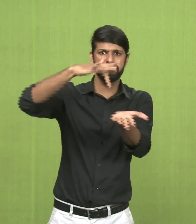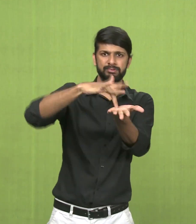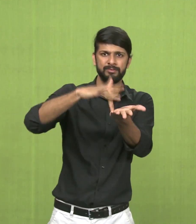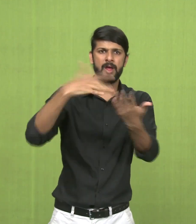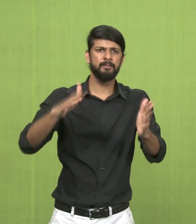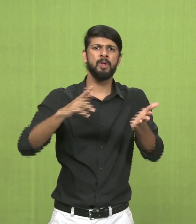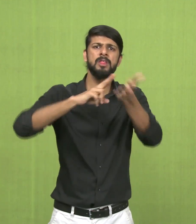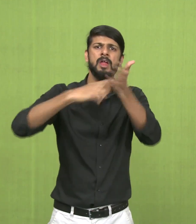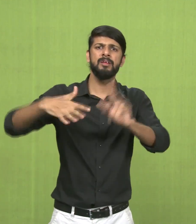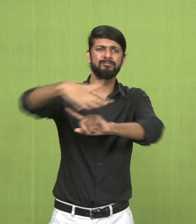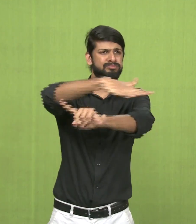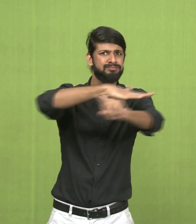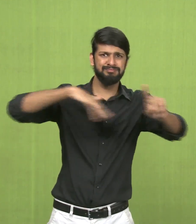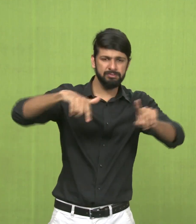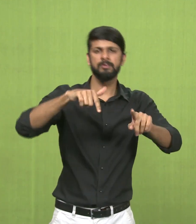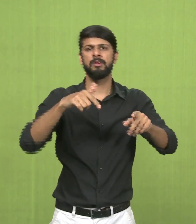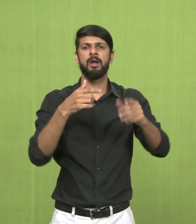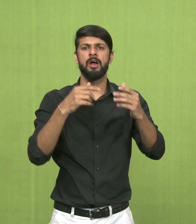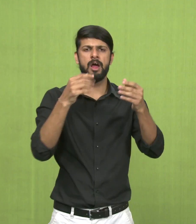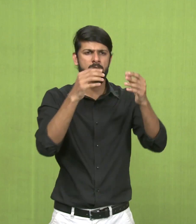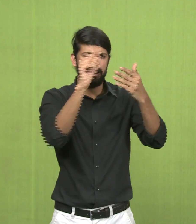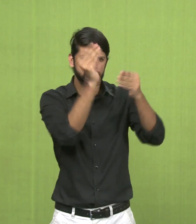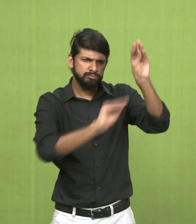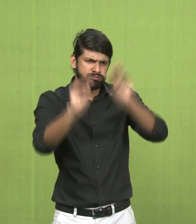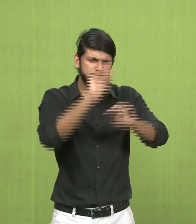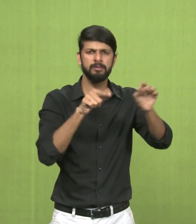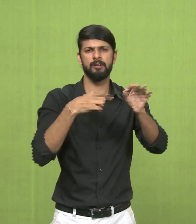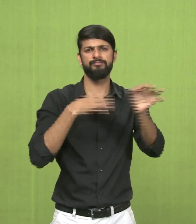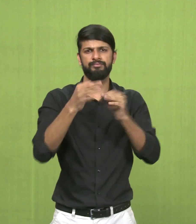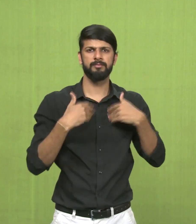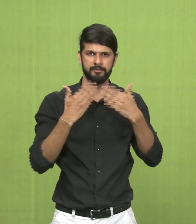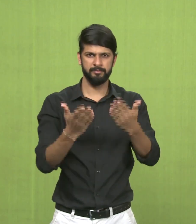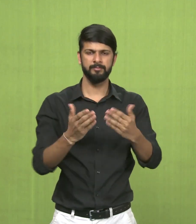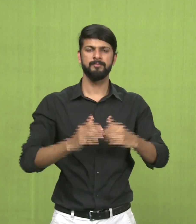Let us now learn about the landscape composition.